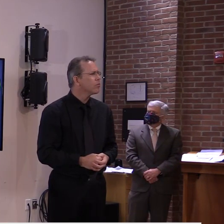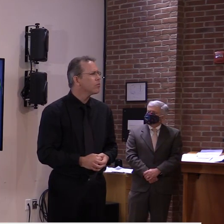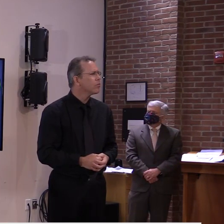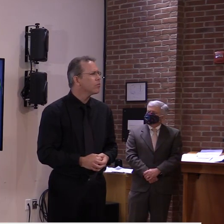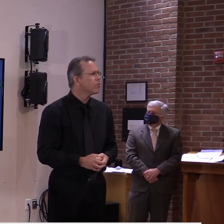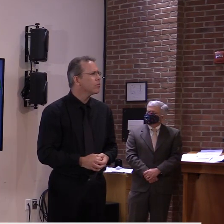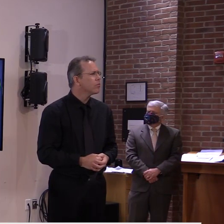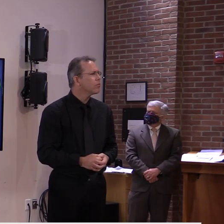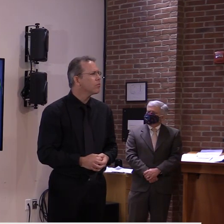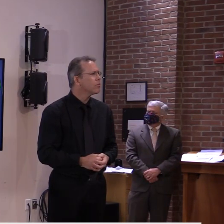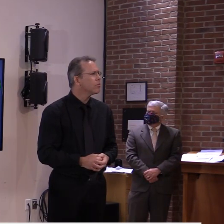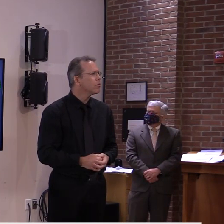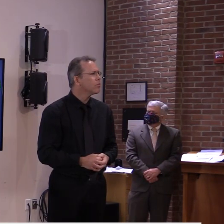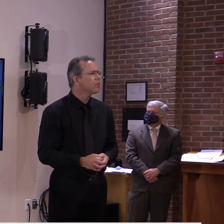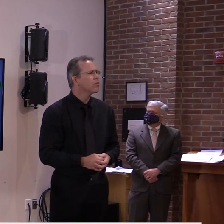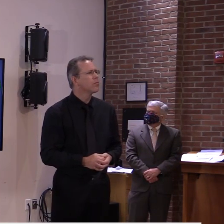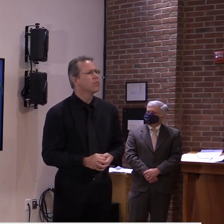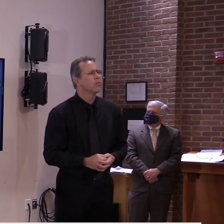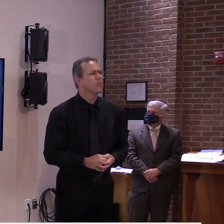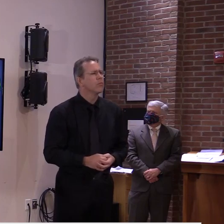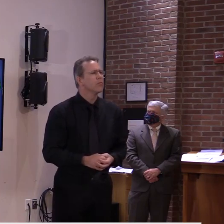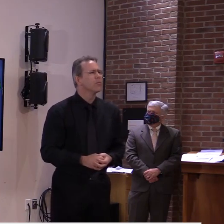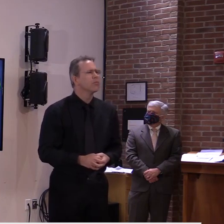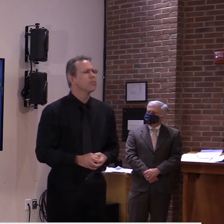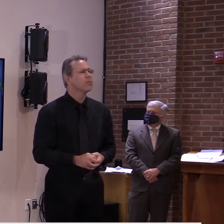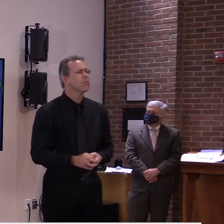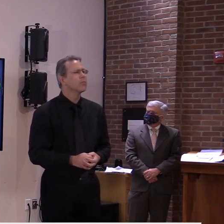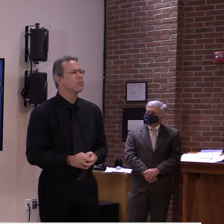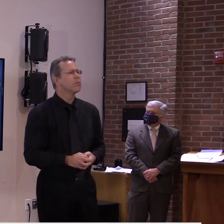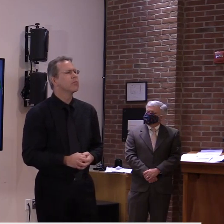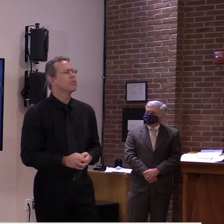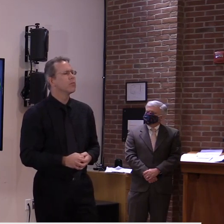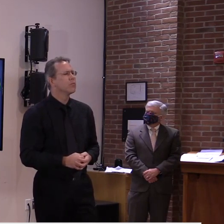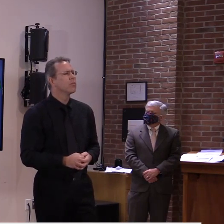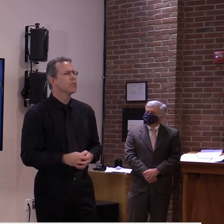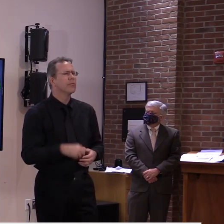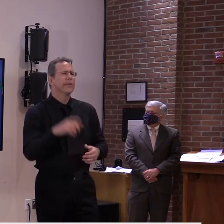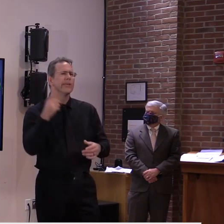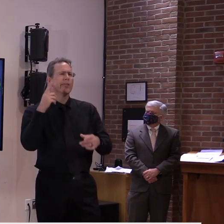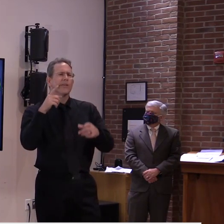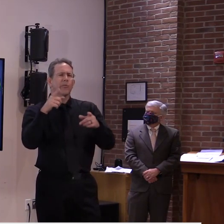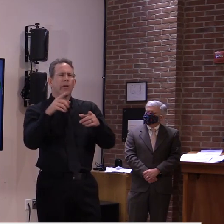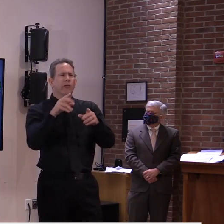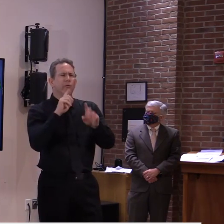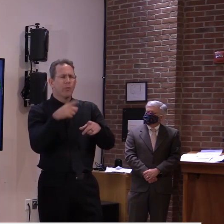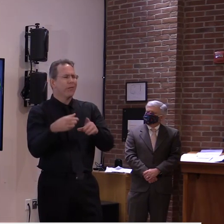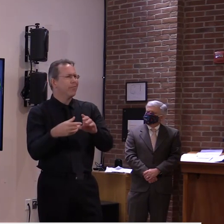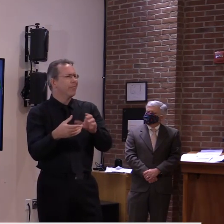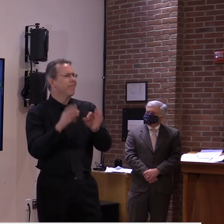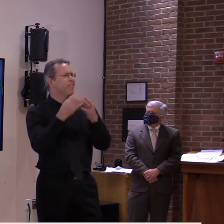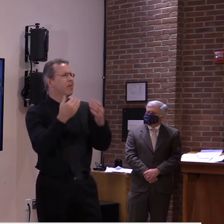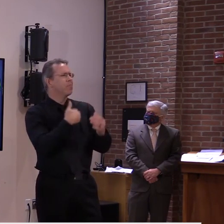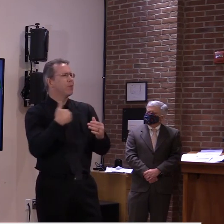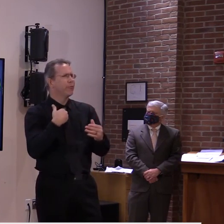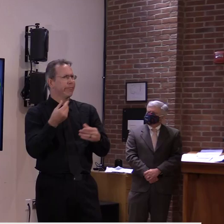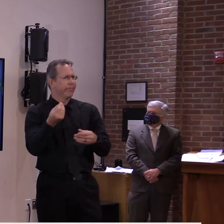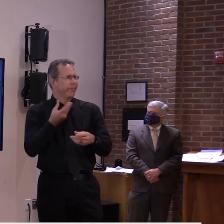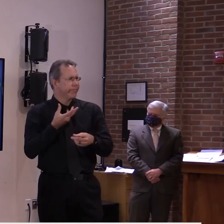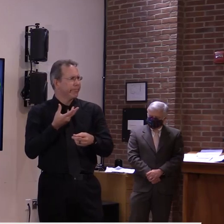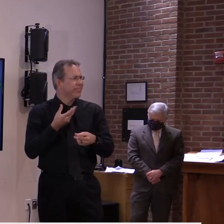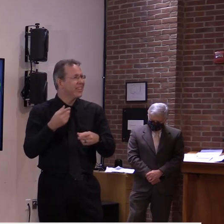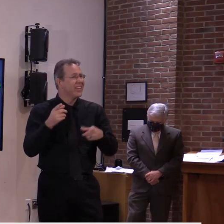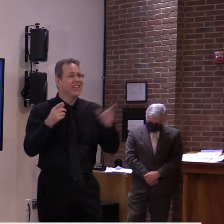they were told by a regional administrator that the resident would not be retested for 90